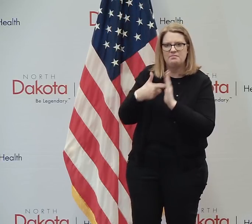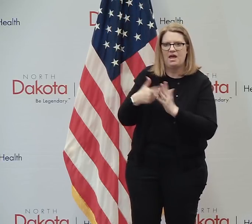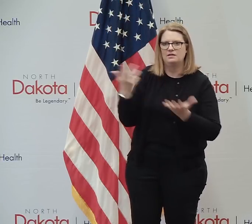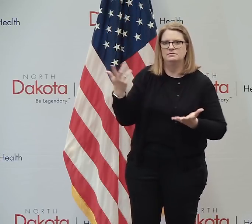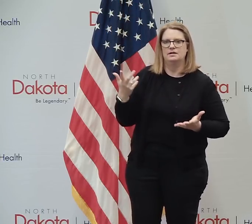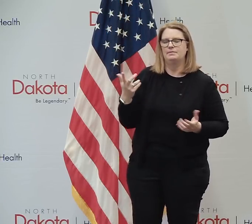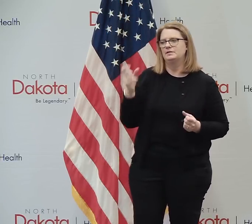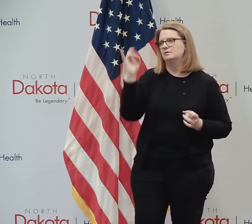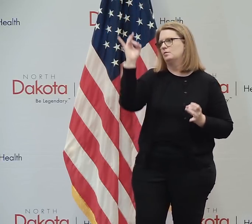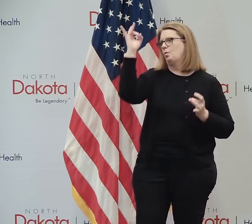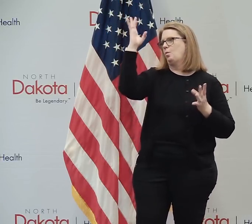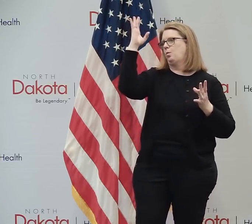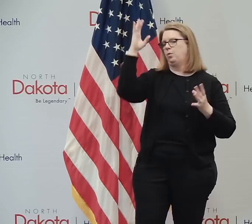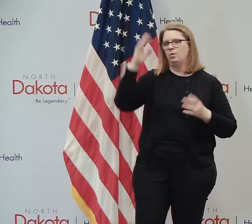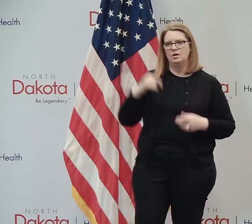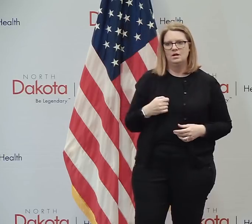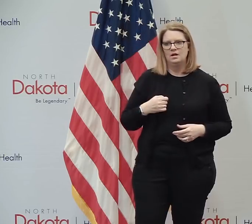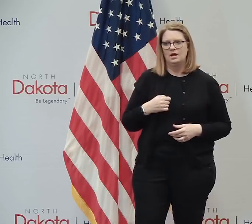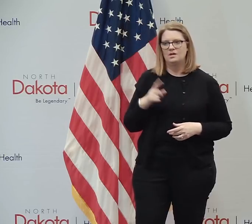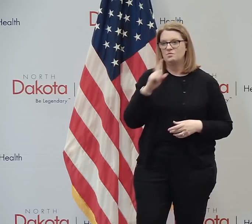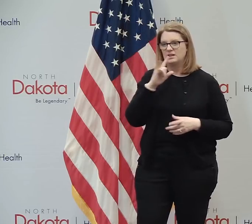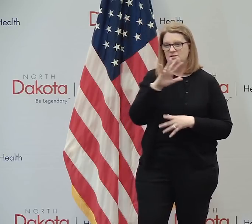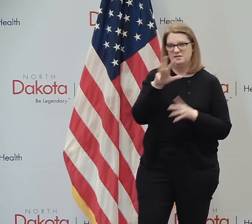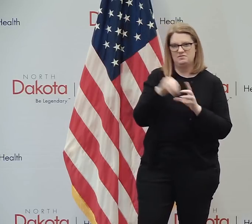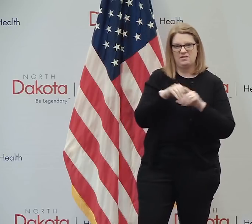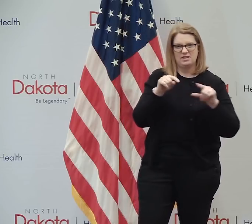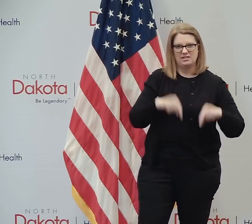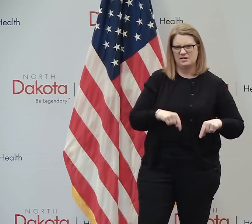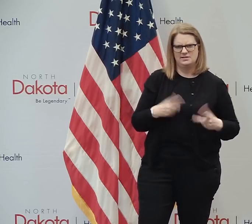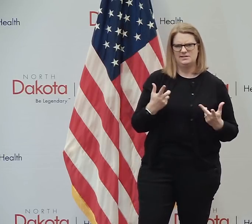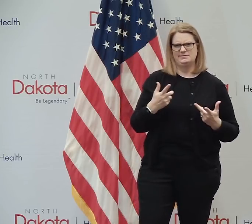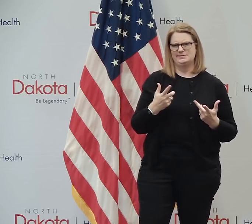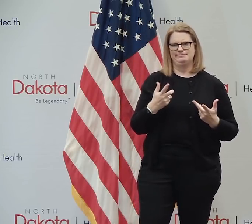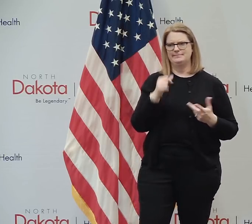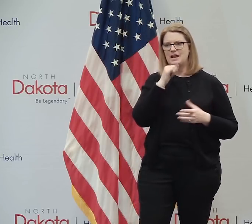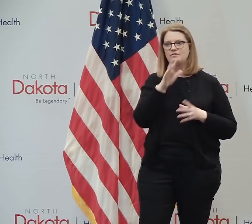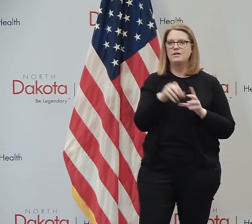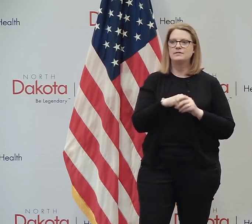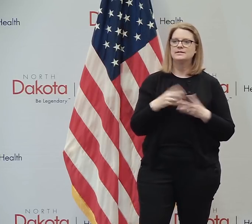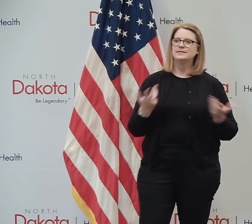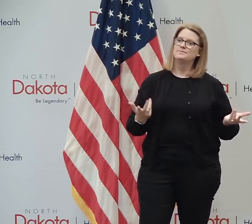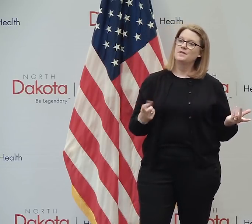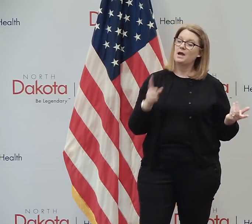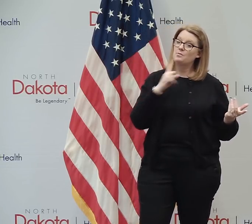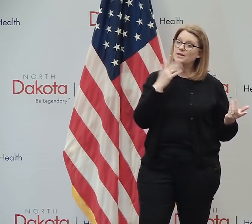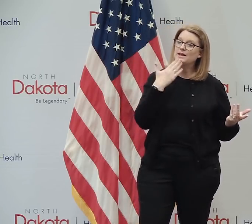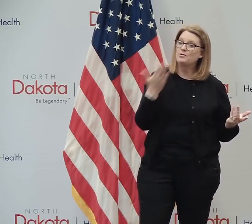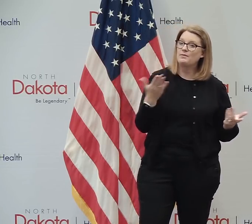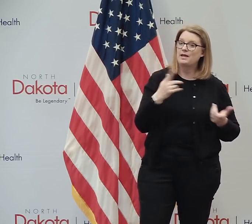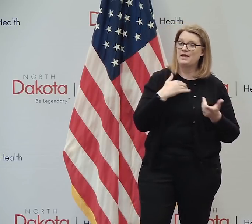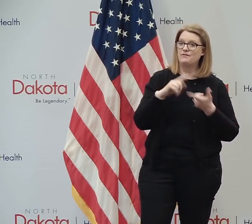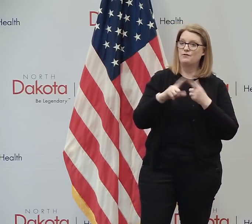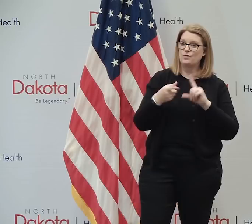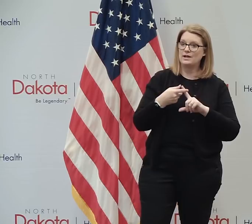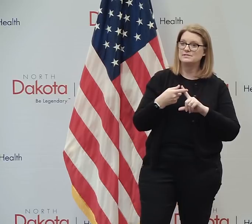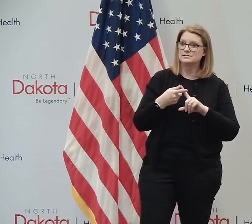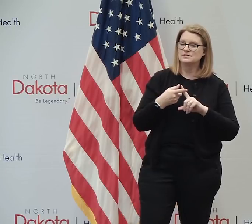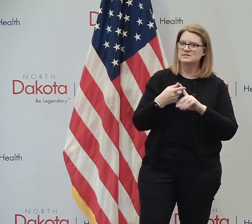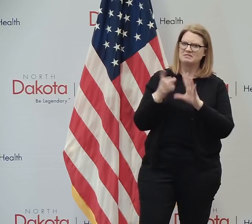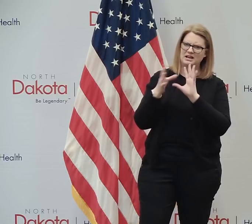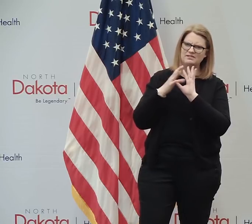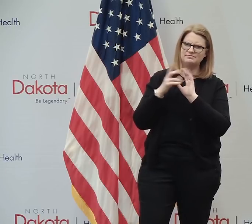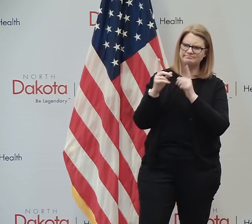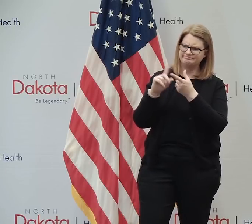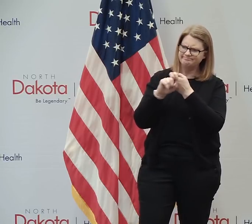It's incomprehensible that could be part of this equation. But I'm grateful that I got friends that have stayed close to